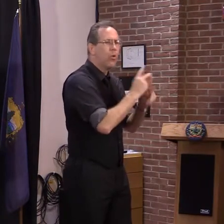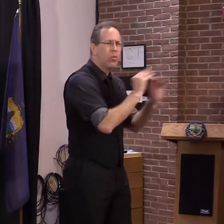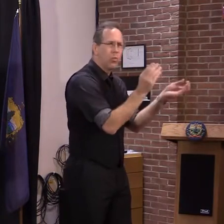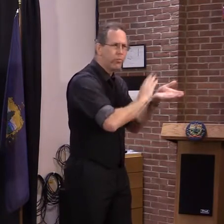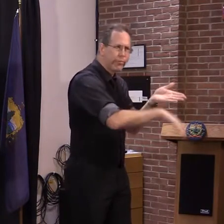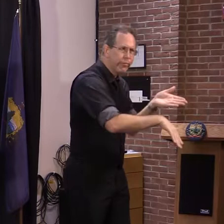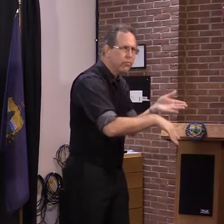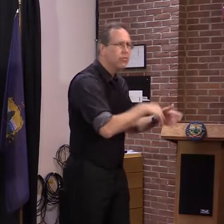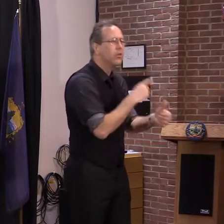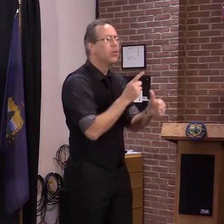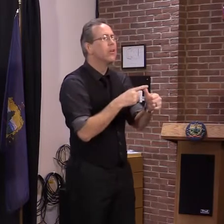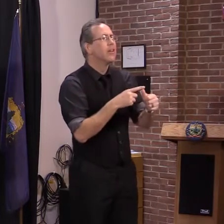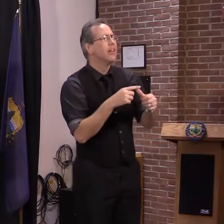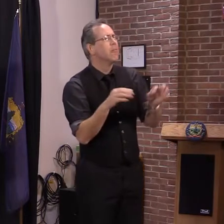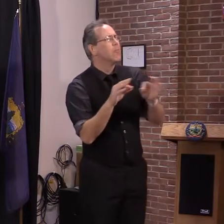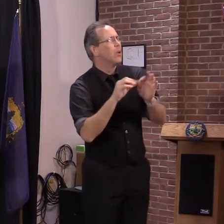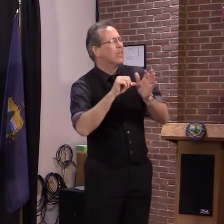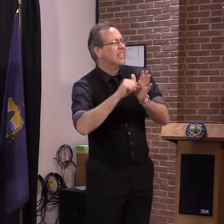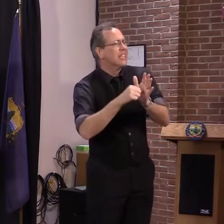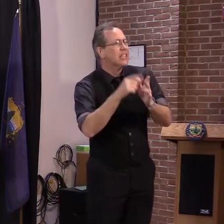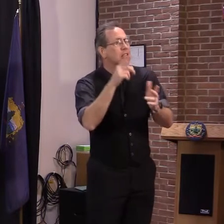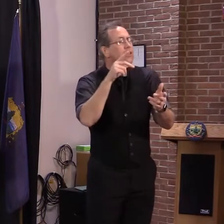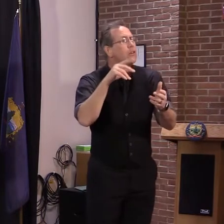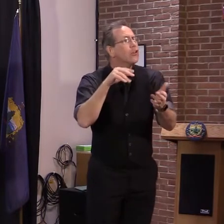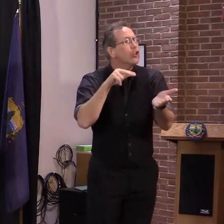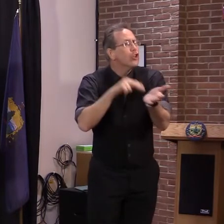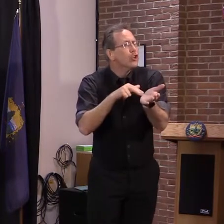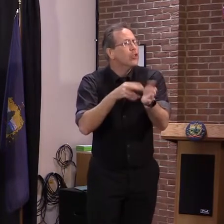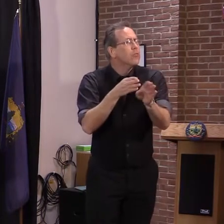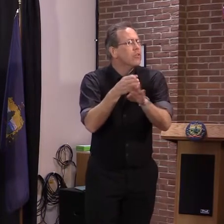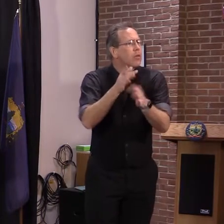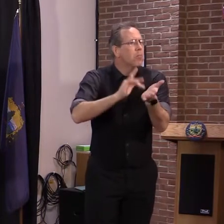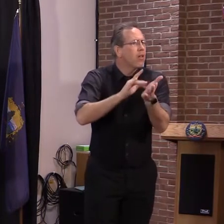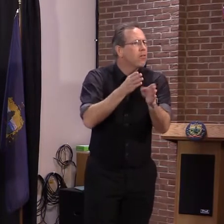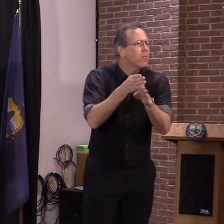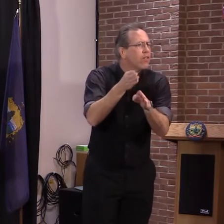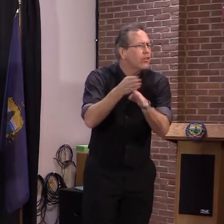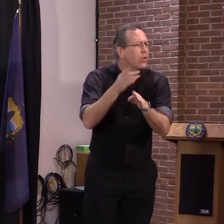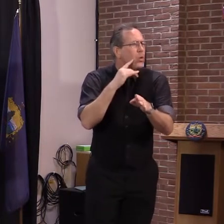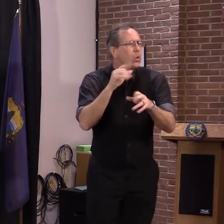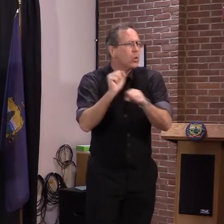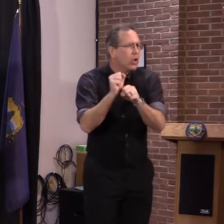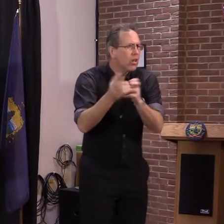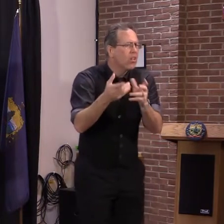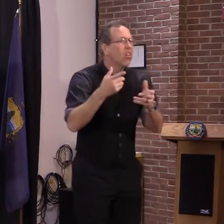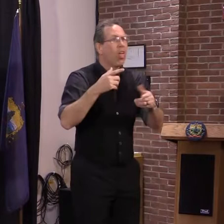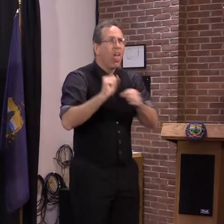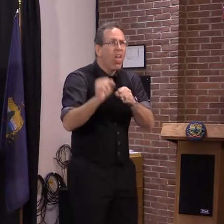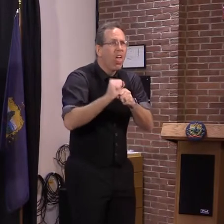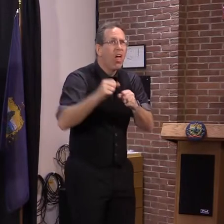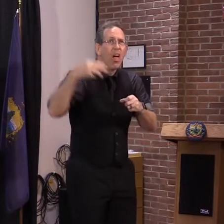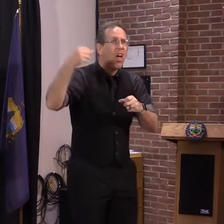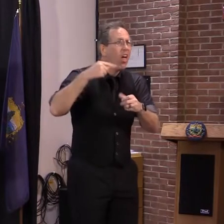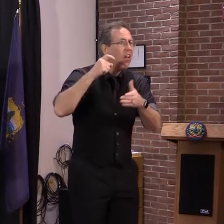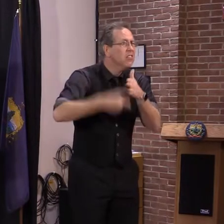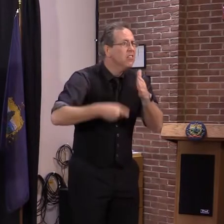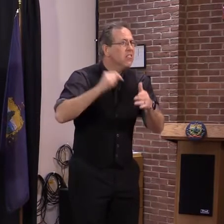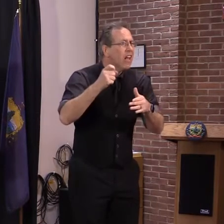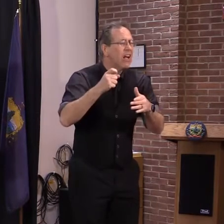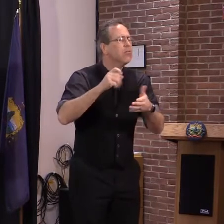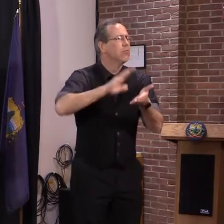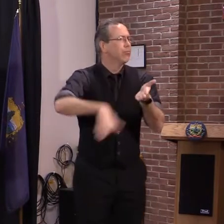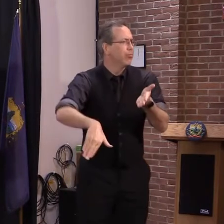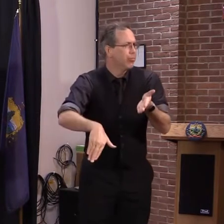critical sectors like nursing and childcare, and increasing the earned income tax credit to help low-income